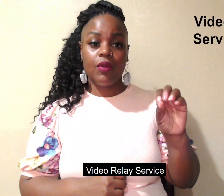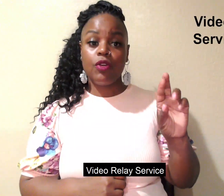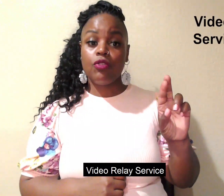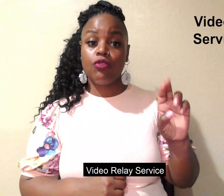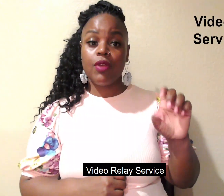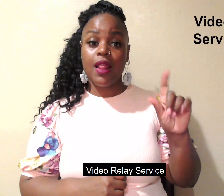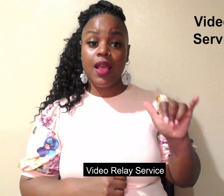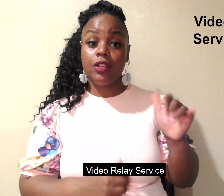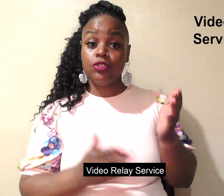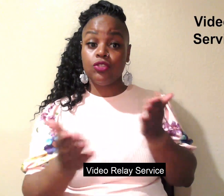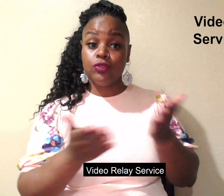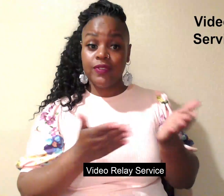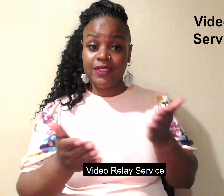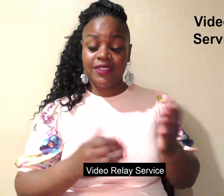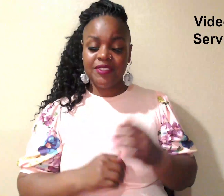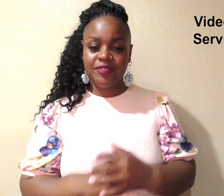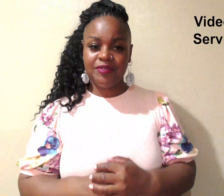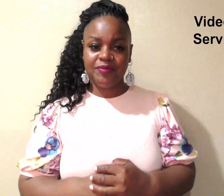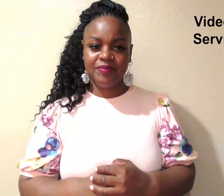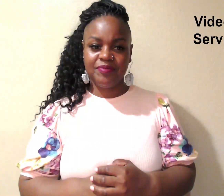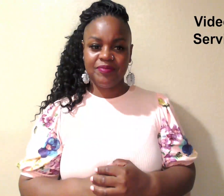Video Relay Service.